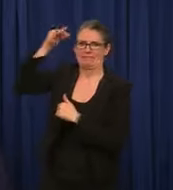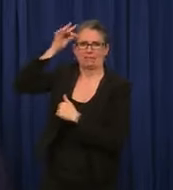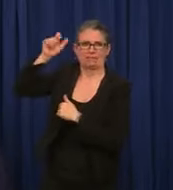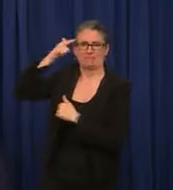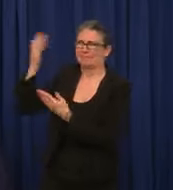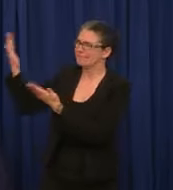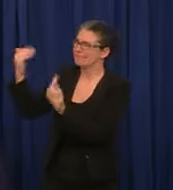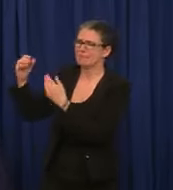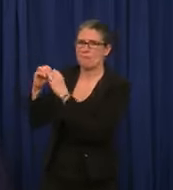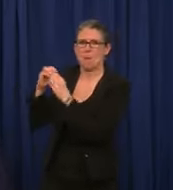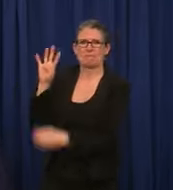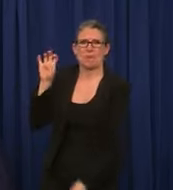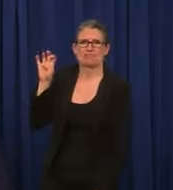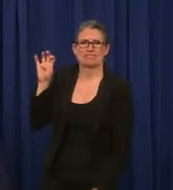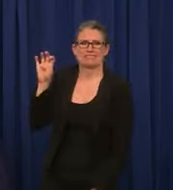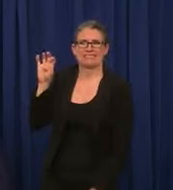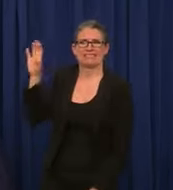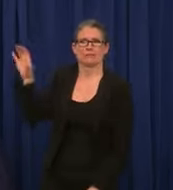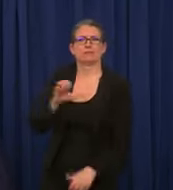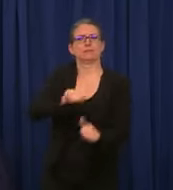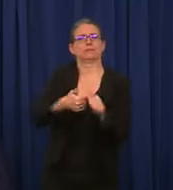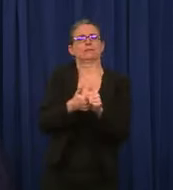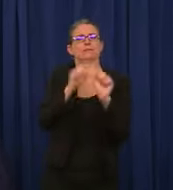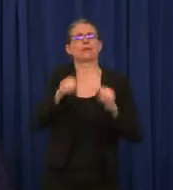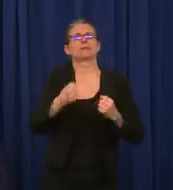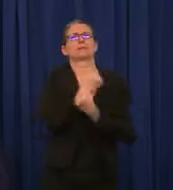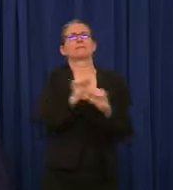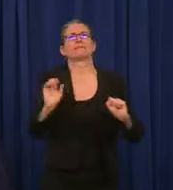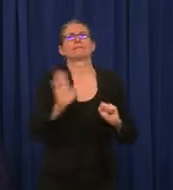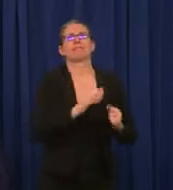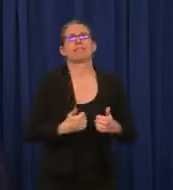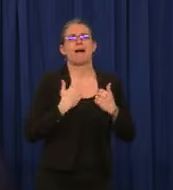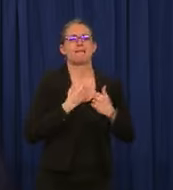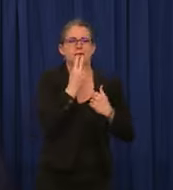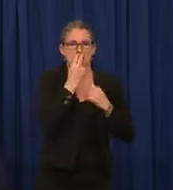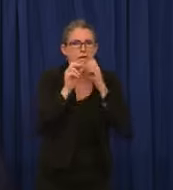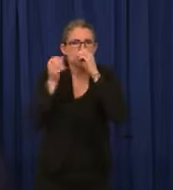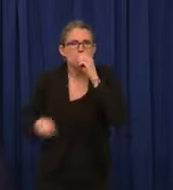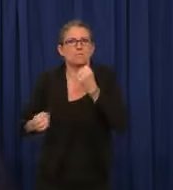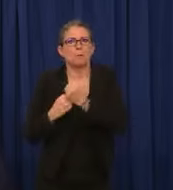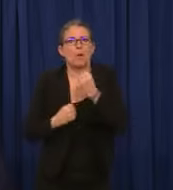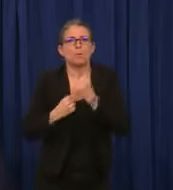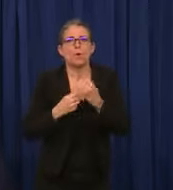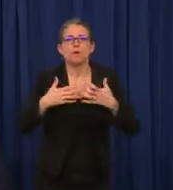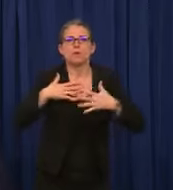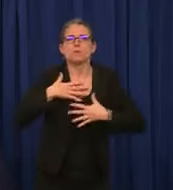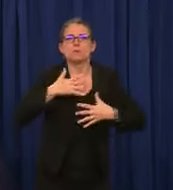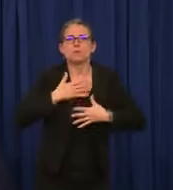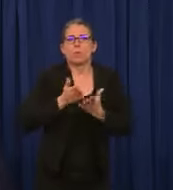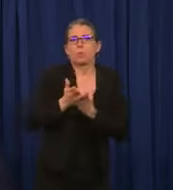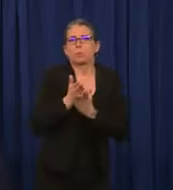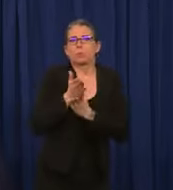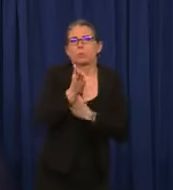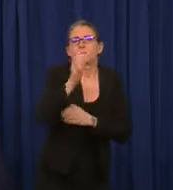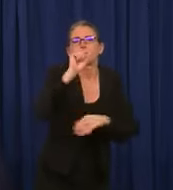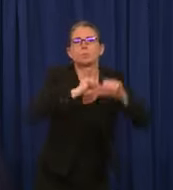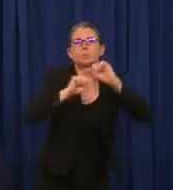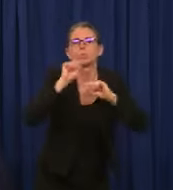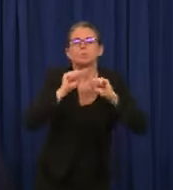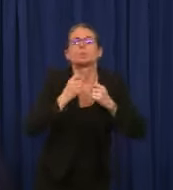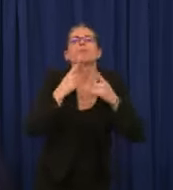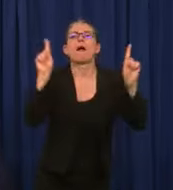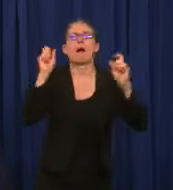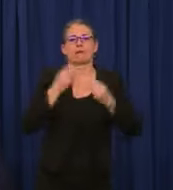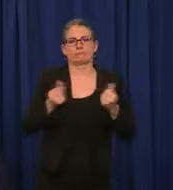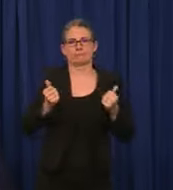scenarios were to materialize, we've got as much support as we can here in Maine. Can I ask a quick follow-up? Sure, Beth.